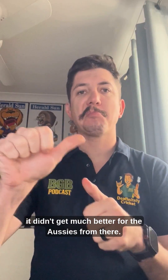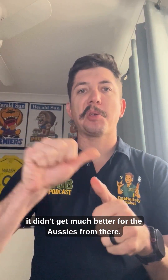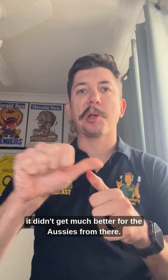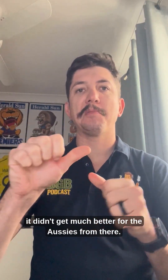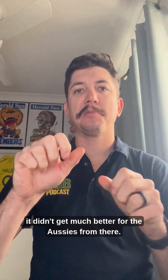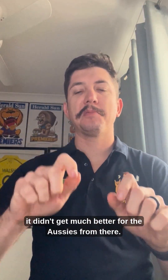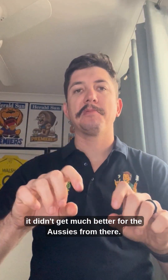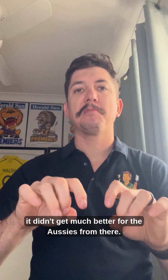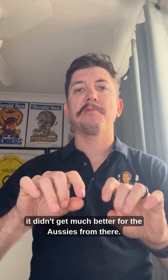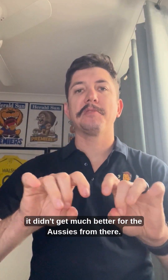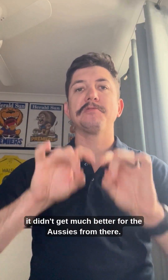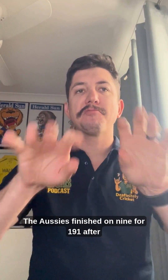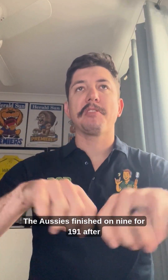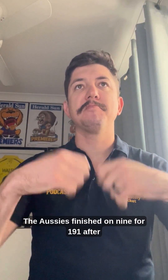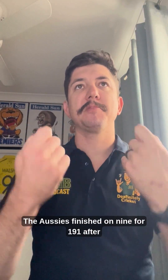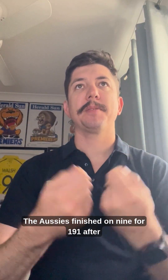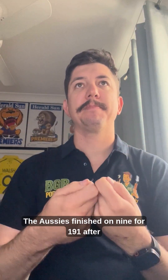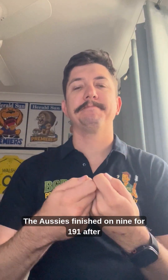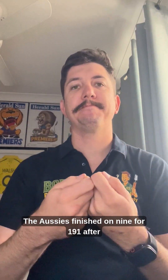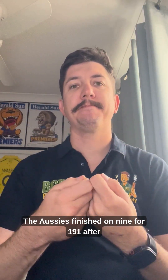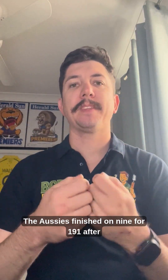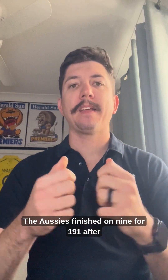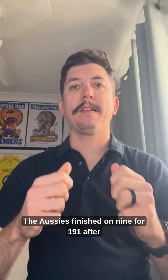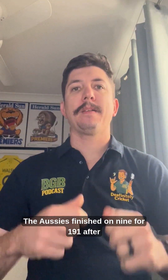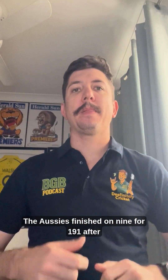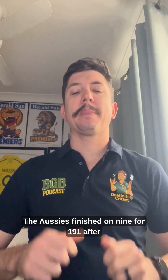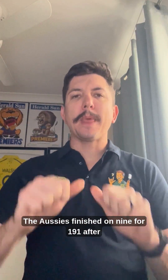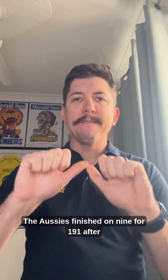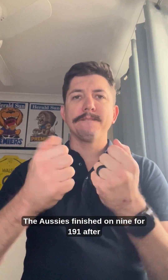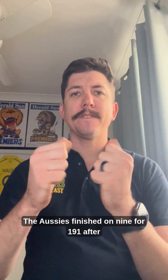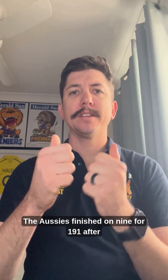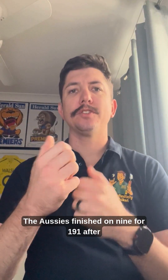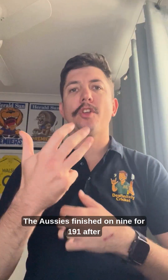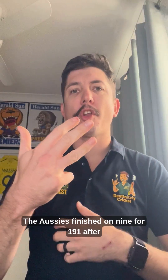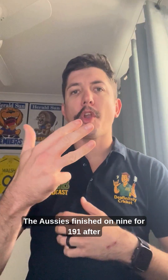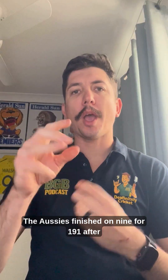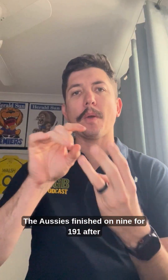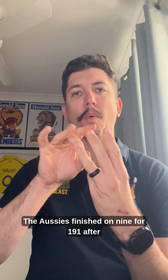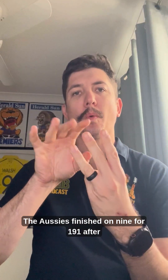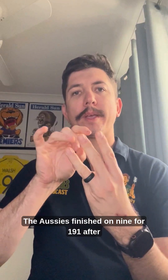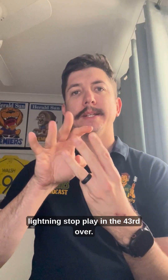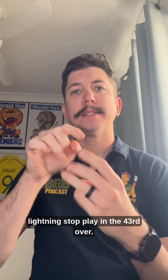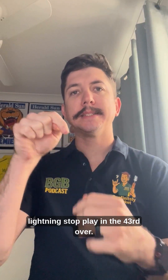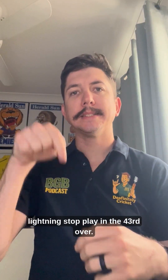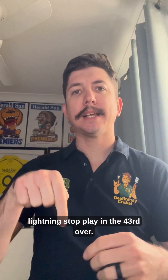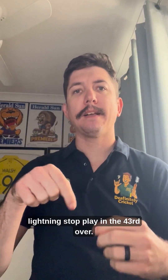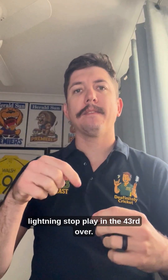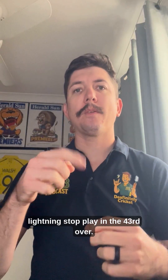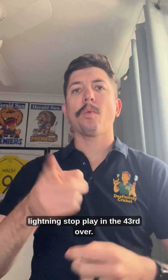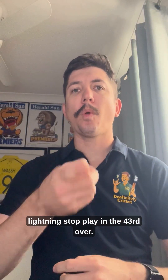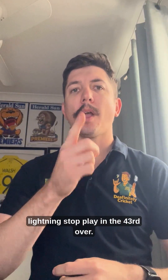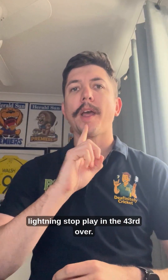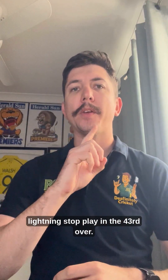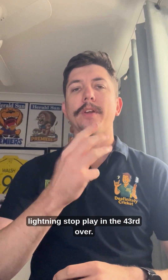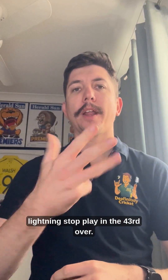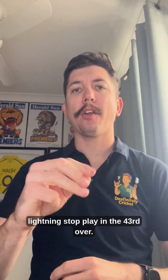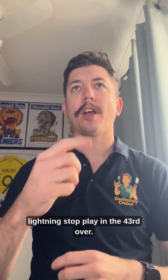there. The Aussies finished on 9 for 191 after lightning stop play in